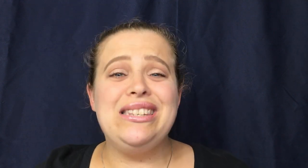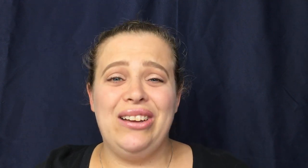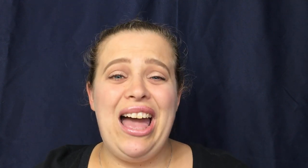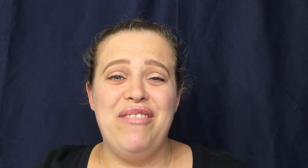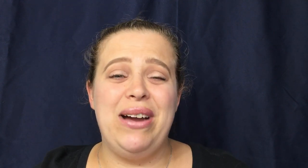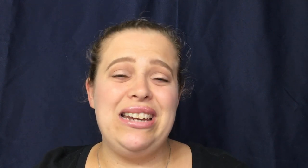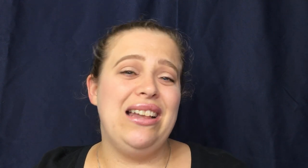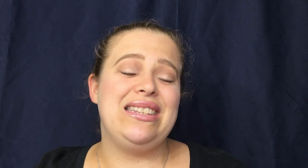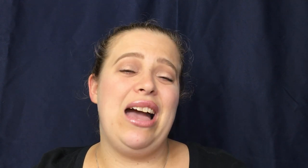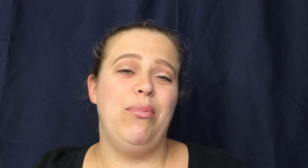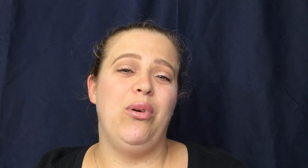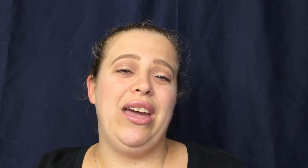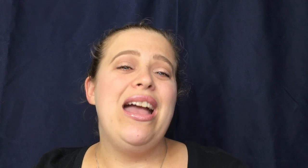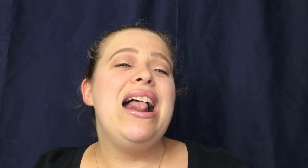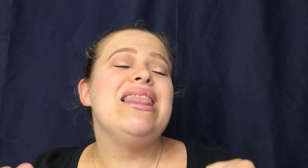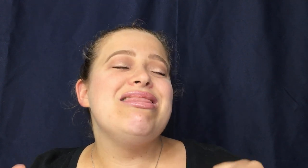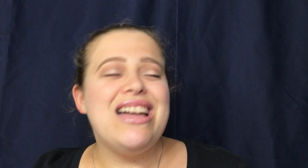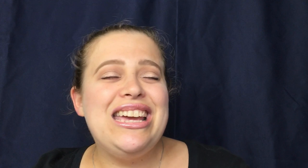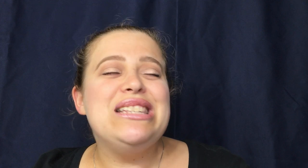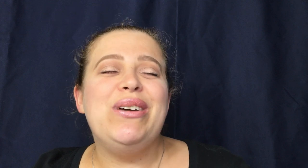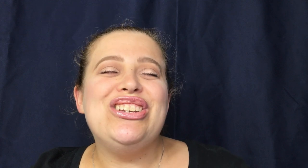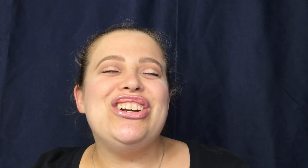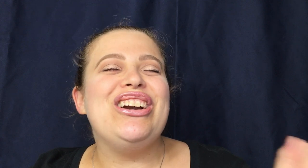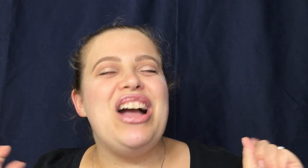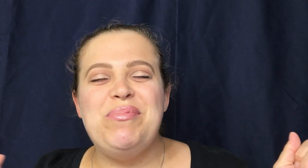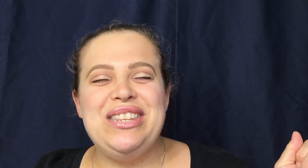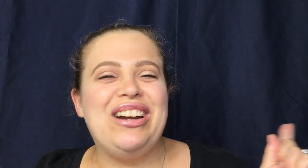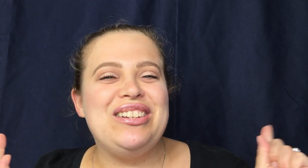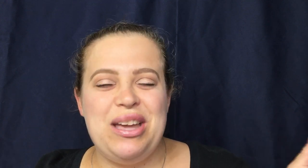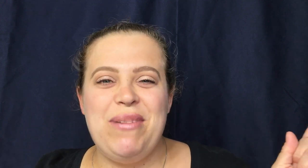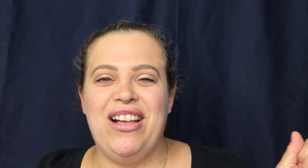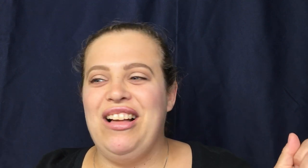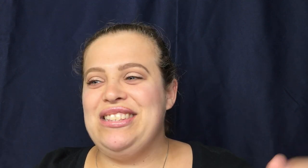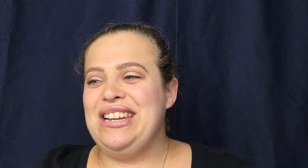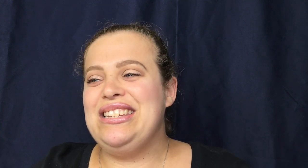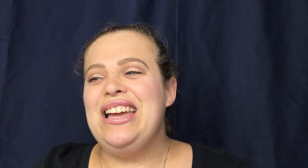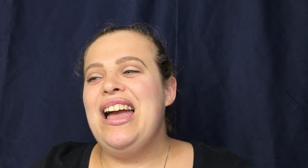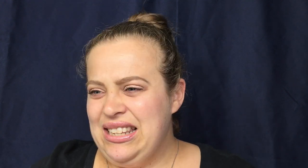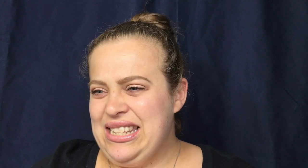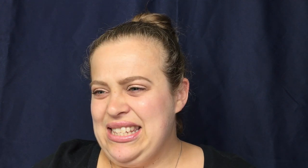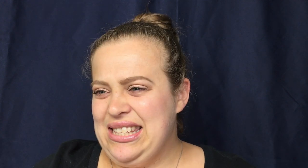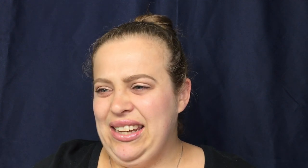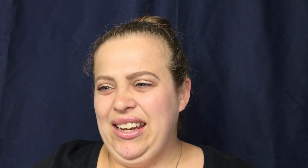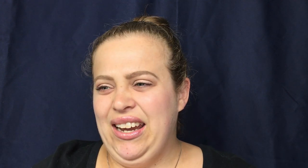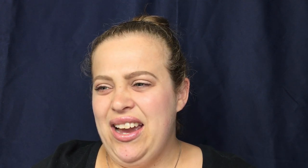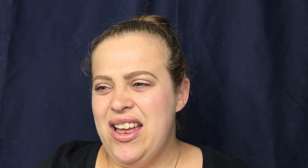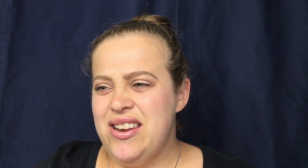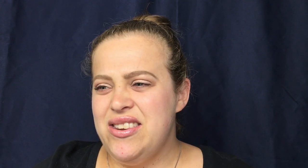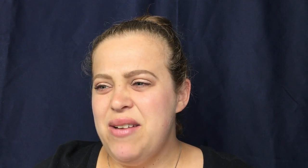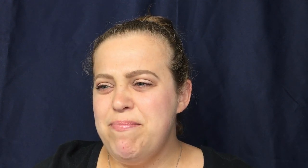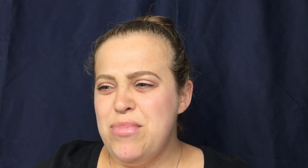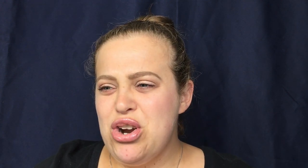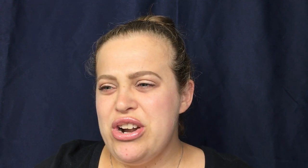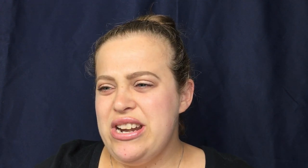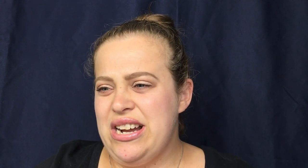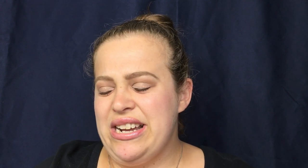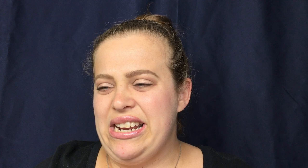still have my Dallas Cowboy lucky sweatshirt upstairs in my closet. Let's see. Number